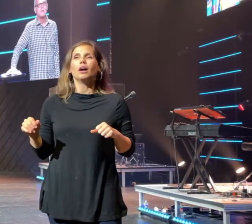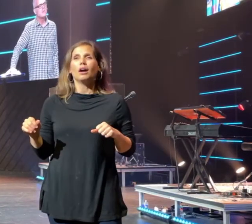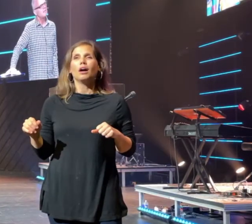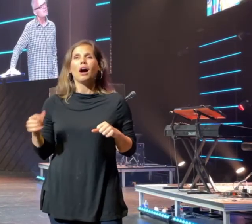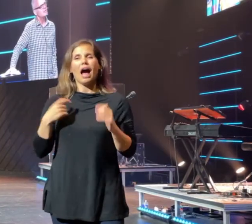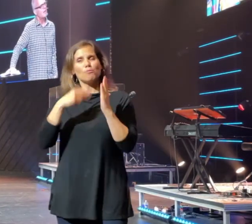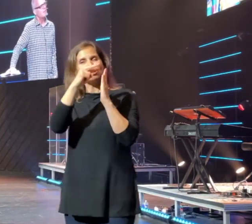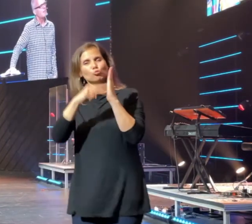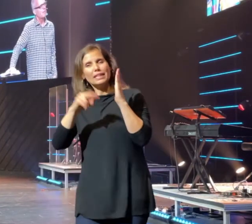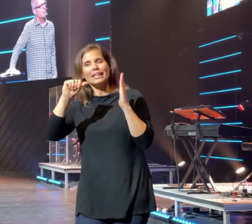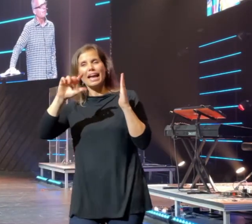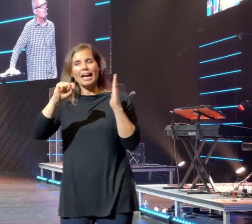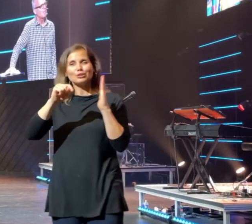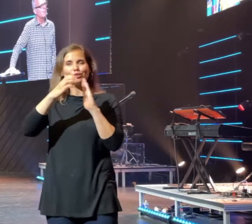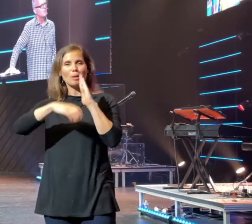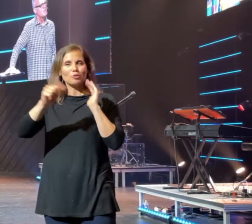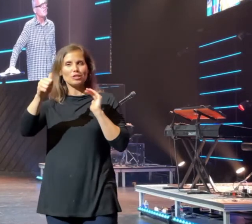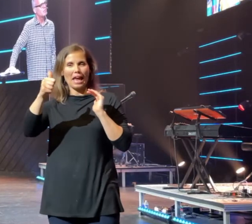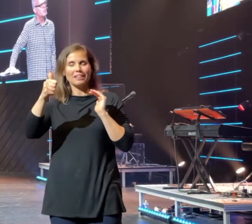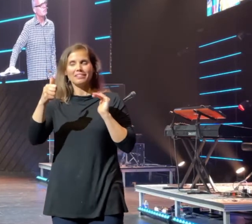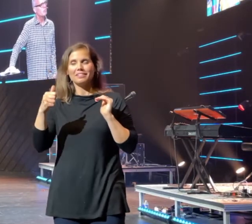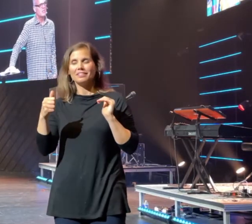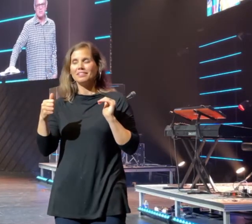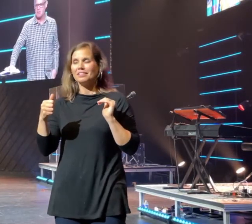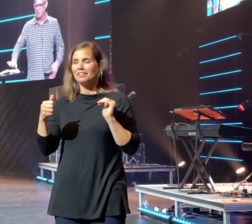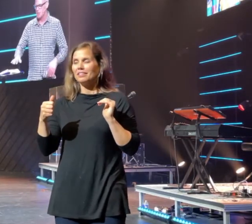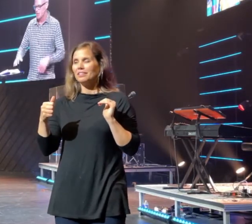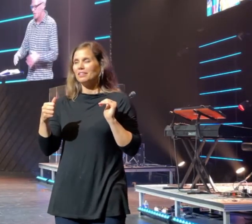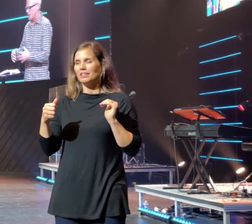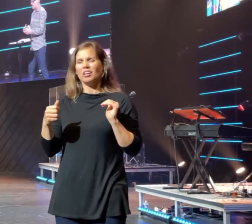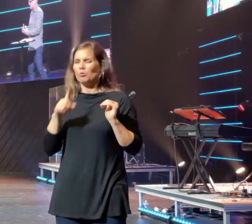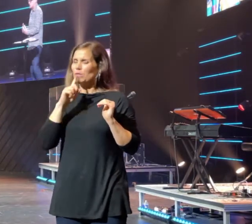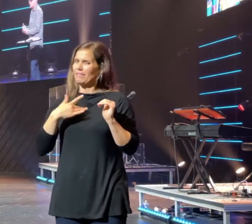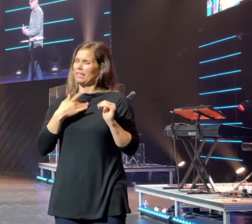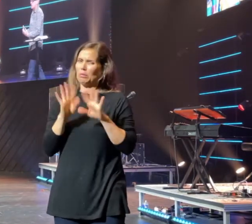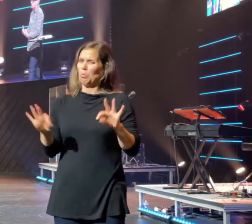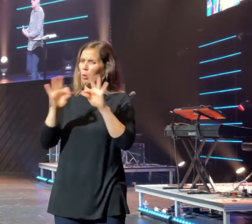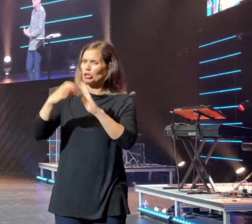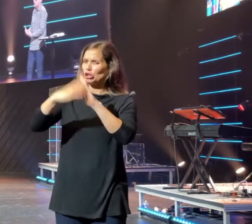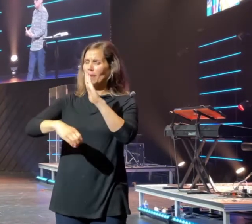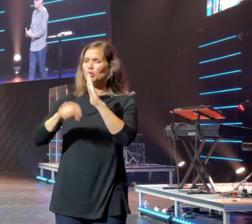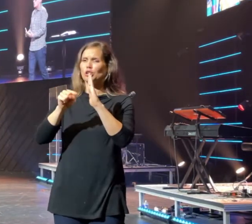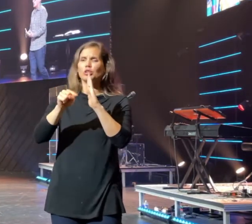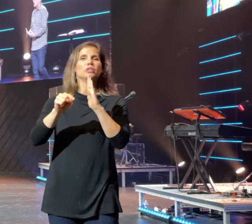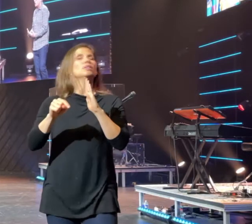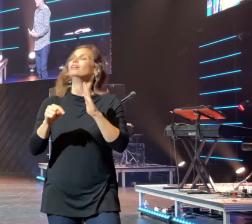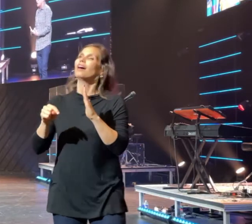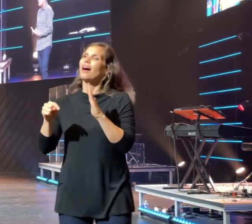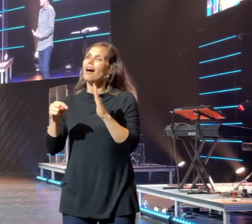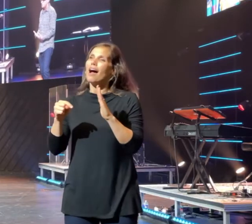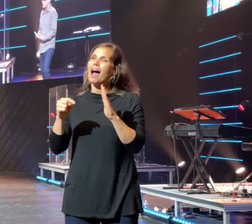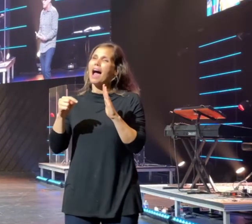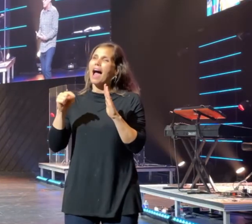I was reading this chapter. That's why I say it's one of the most important chapters in the Bible. And I had this epiphany, what I'm kind of sharing with you right now. I